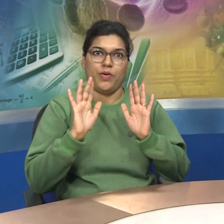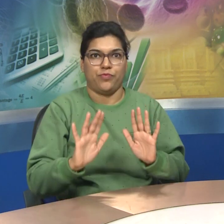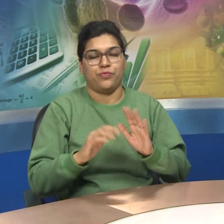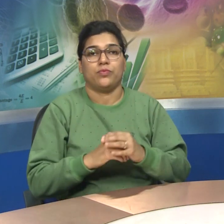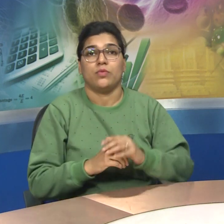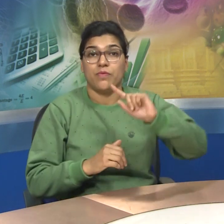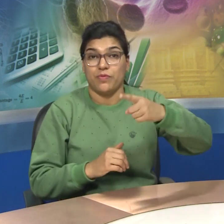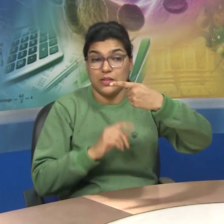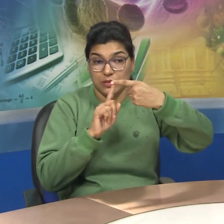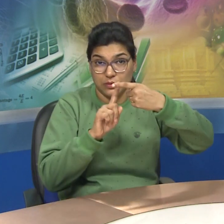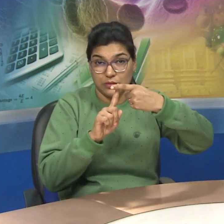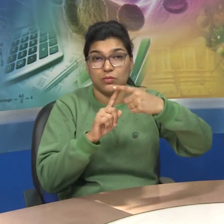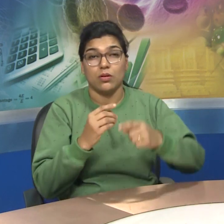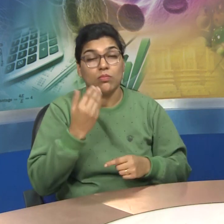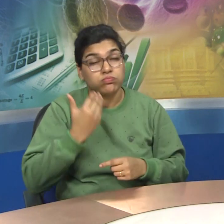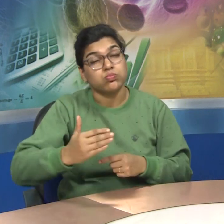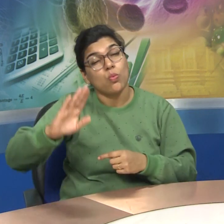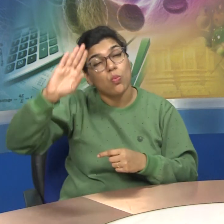So these are basically 6 in numbers.